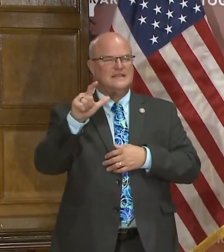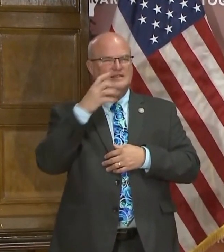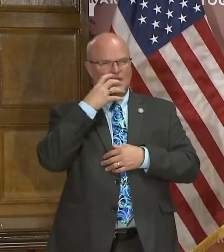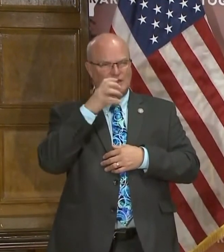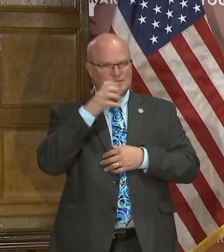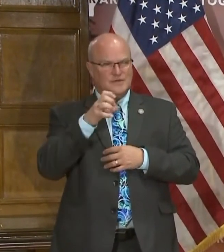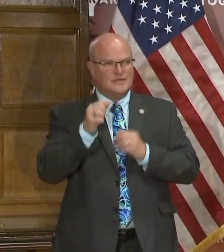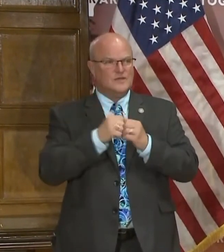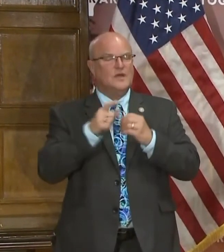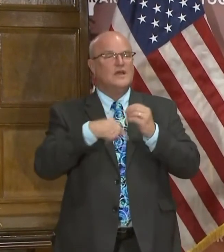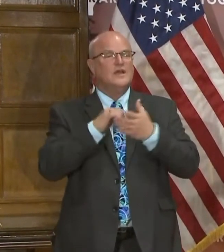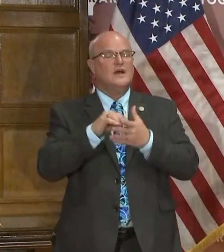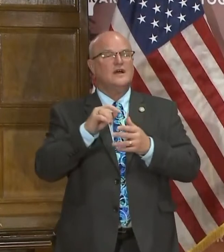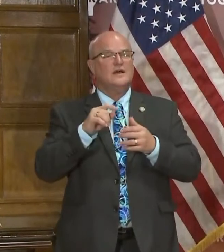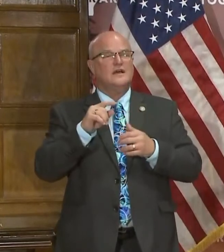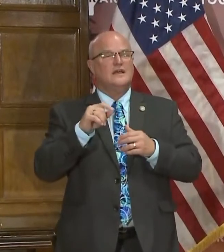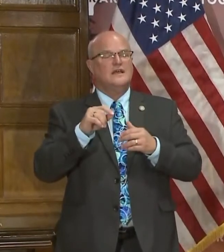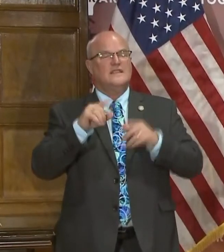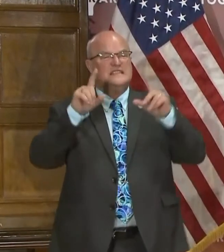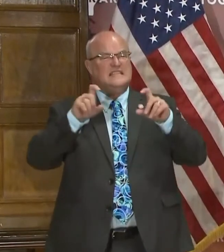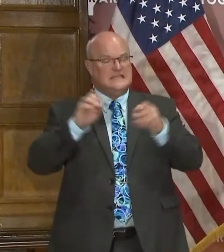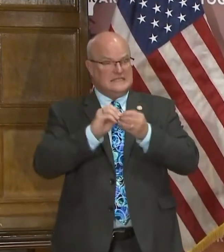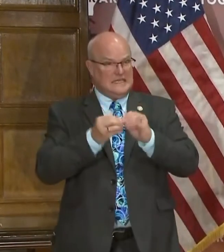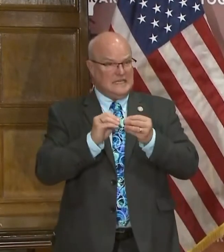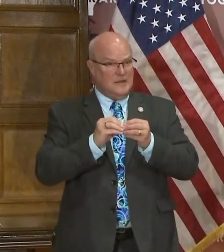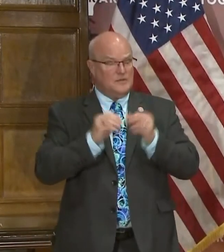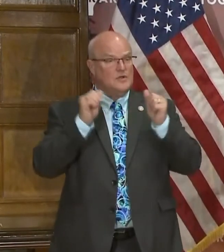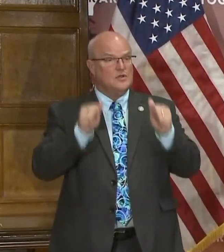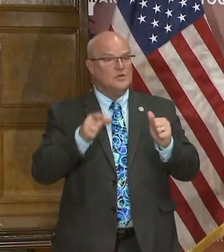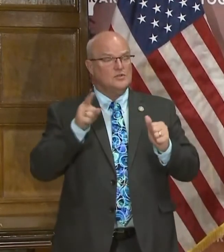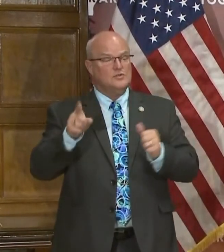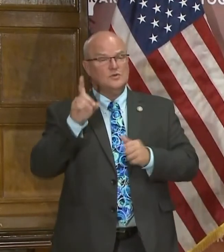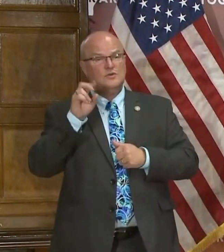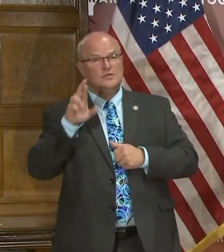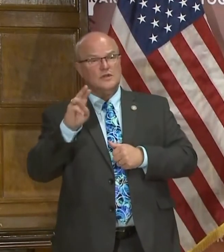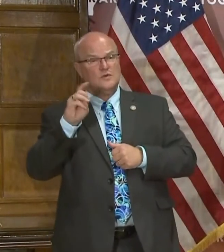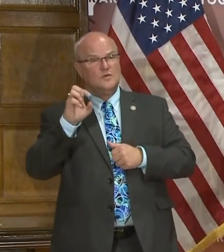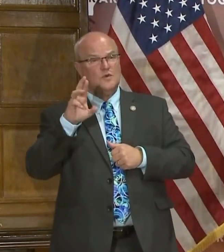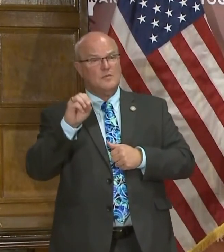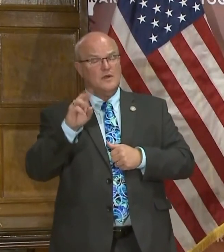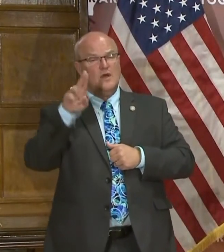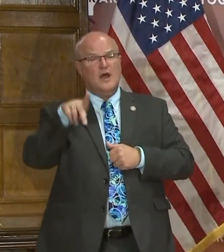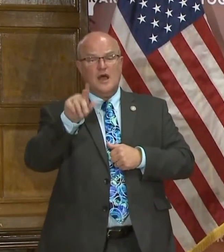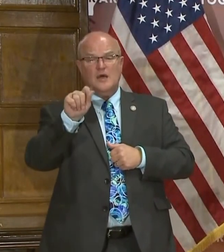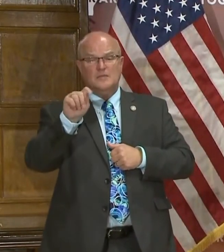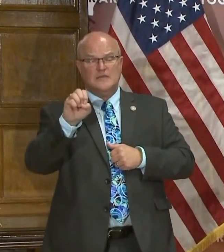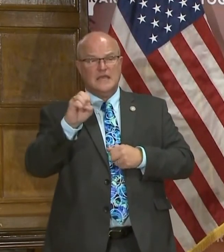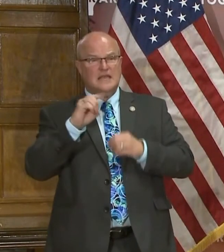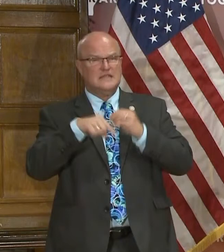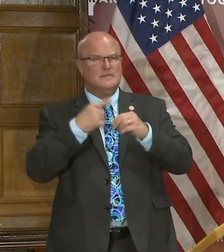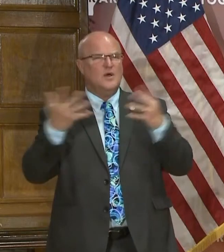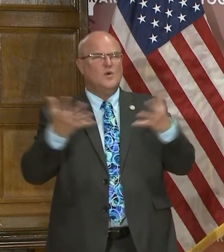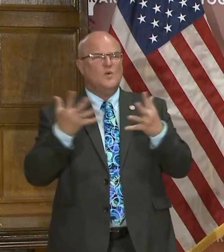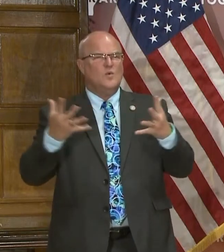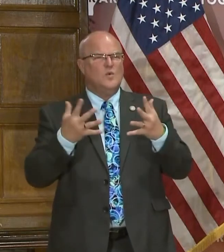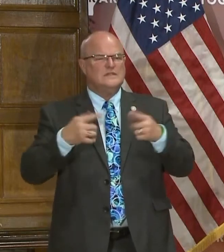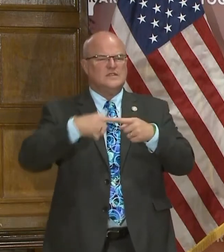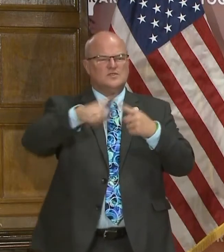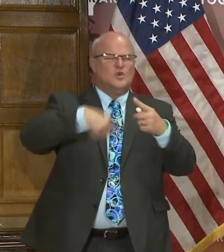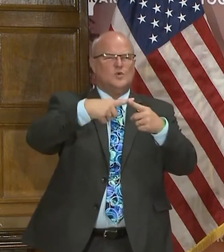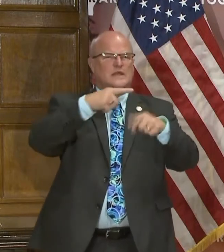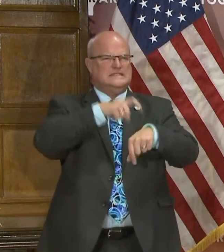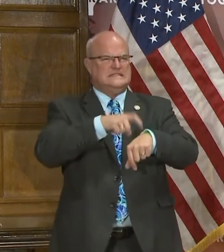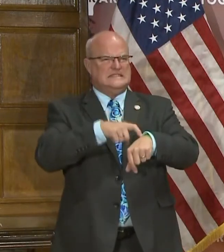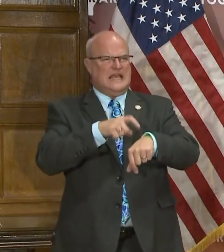Springs. With regards to the testing, big testing numbers, could you or Dr. Romero update us, please, on what's the turnaround